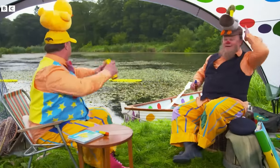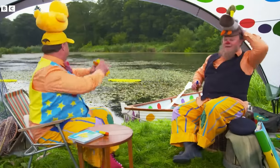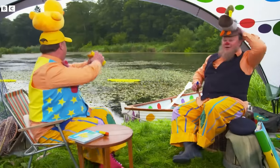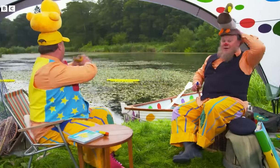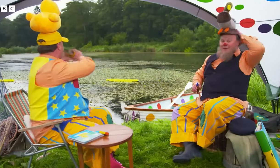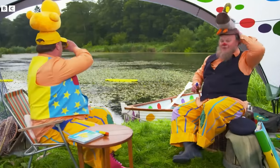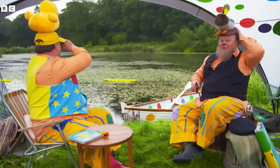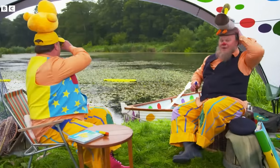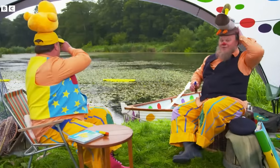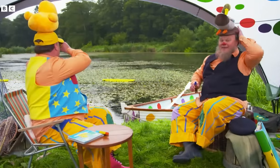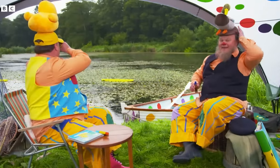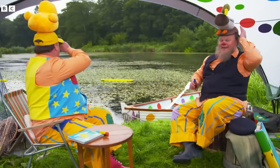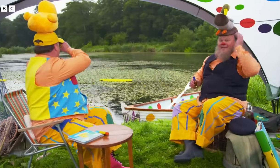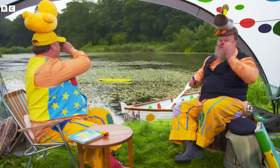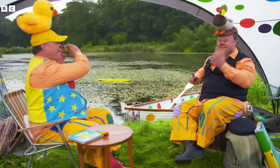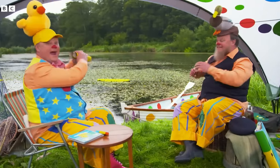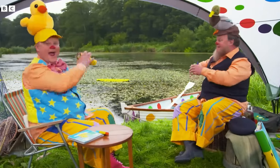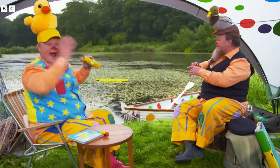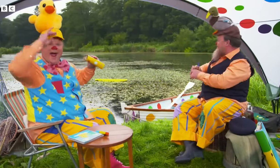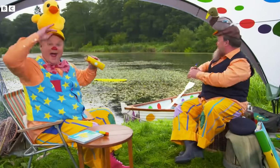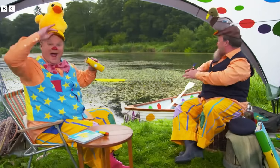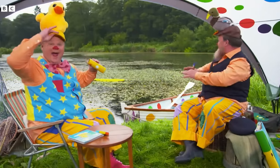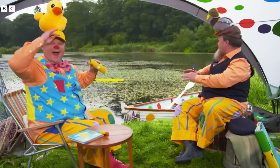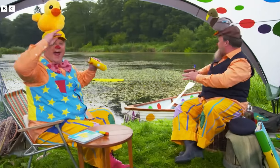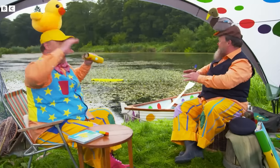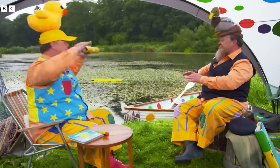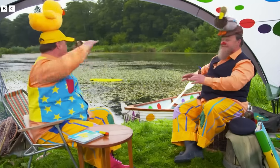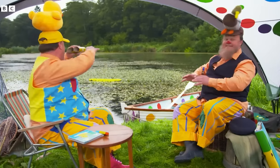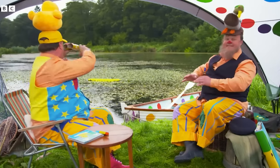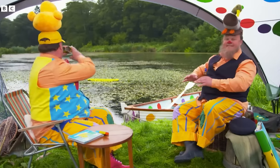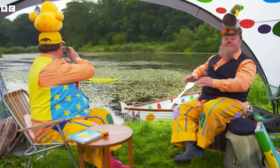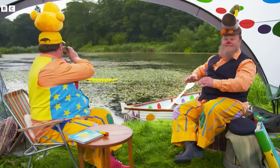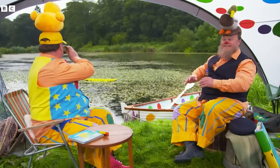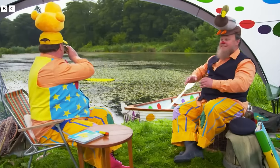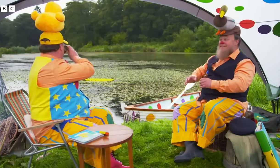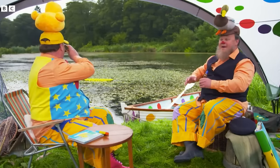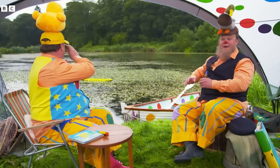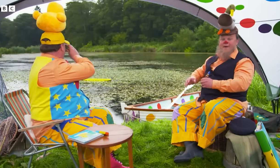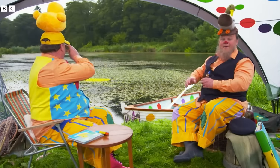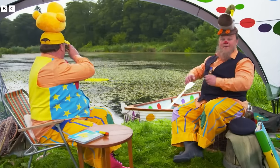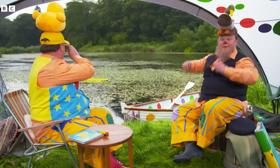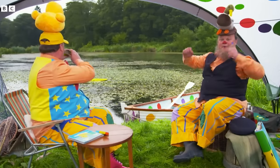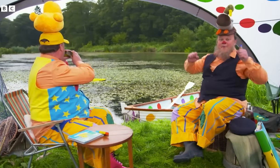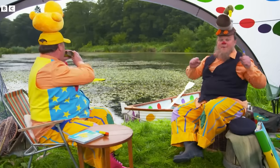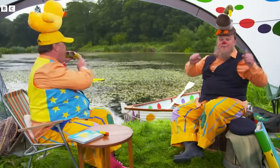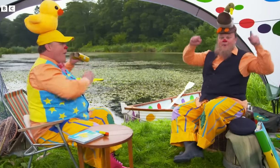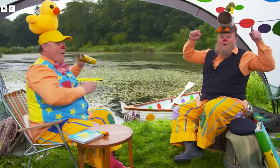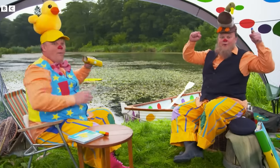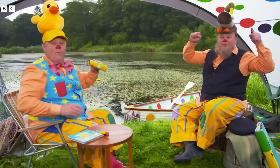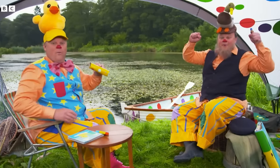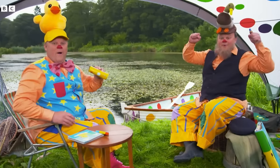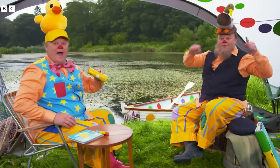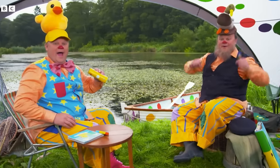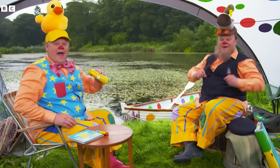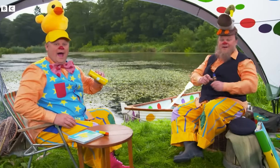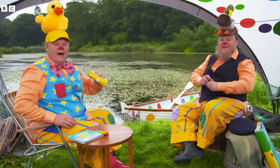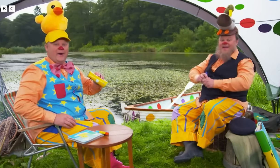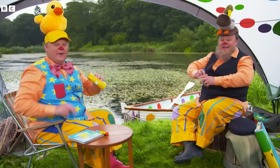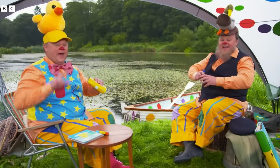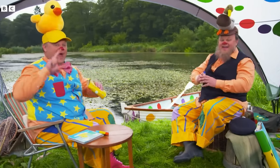Look at those beauties. Oh, these must be all the ducks in the duck race, Mr. Tumble. Woohoo! Wow.